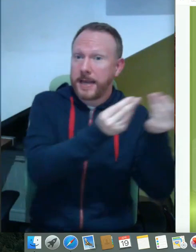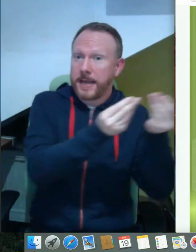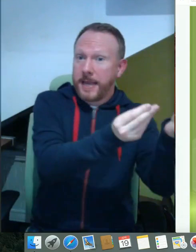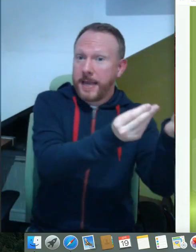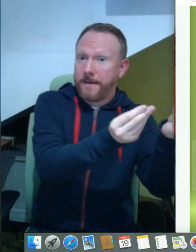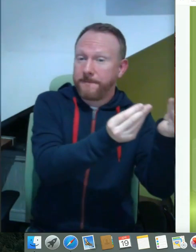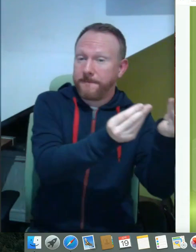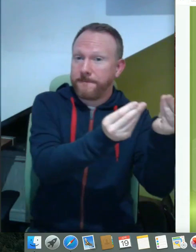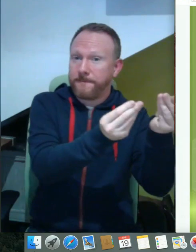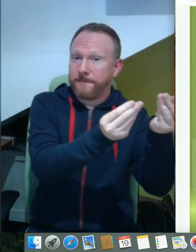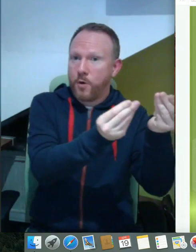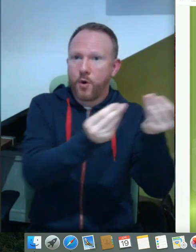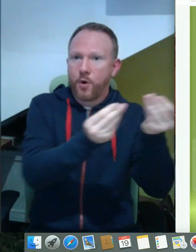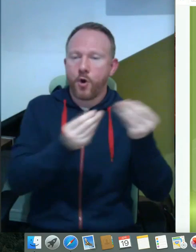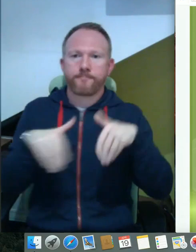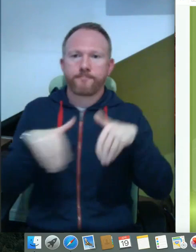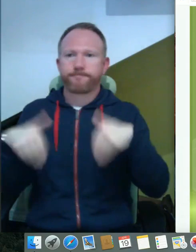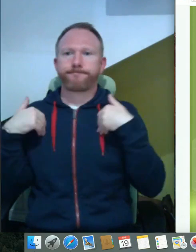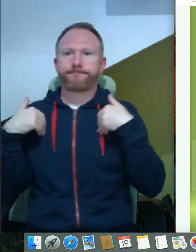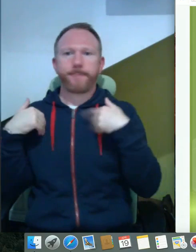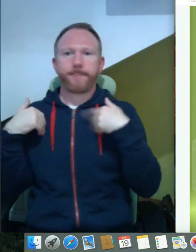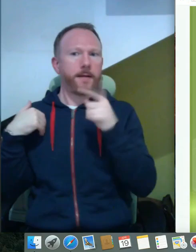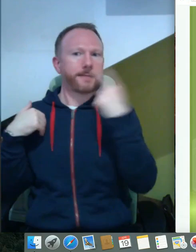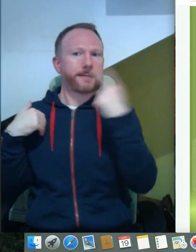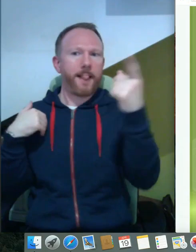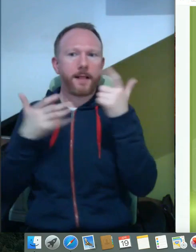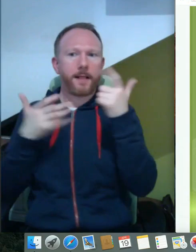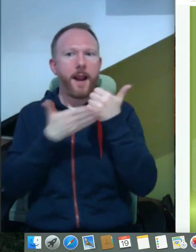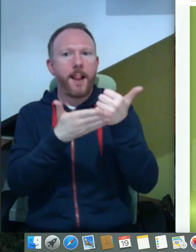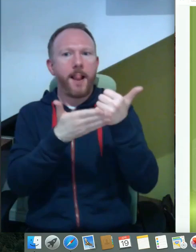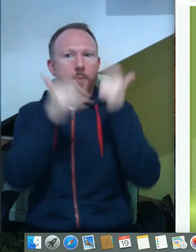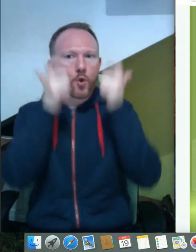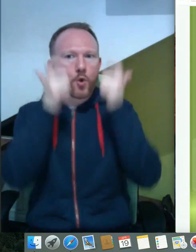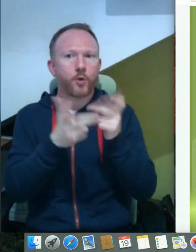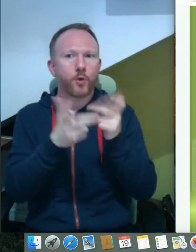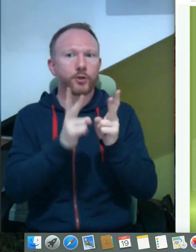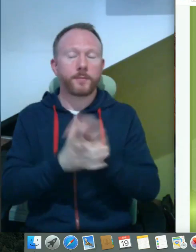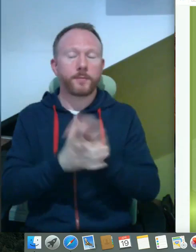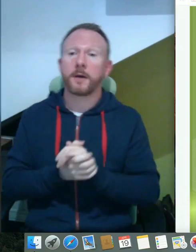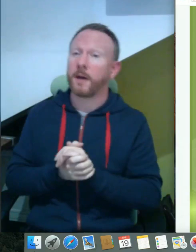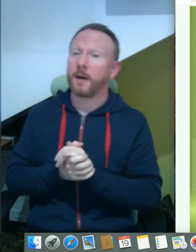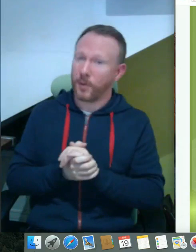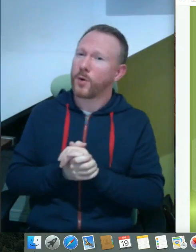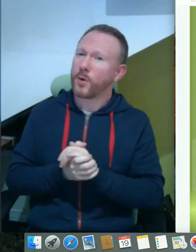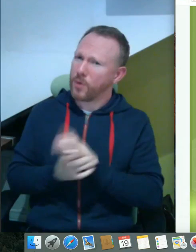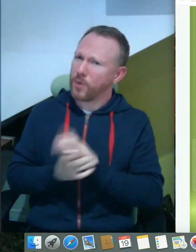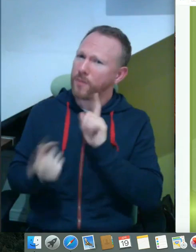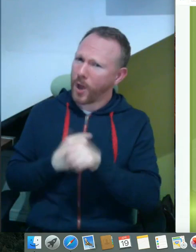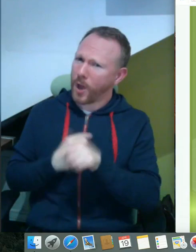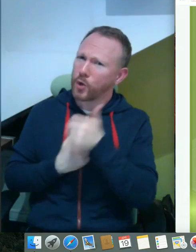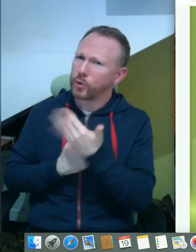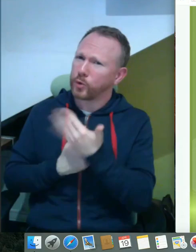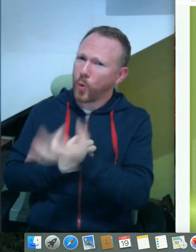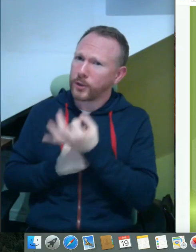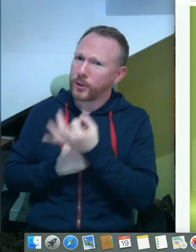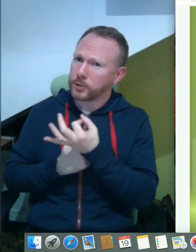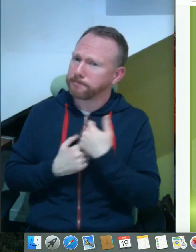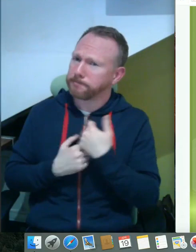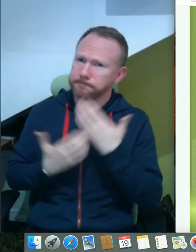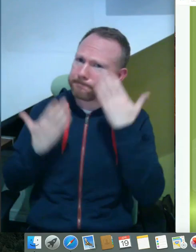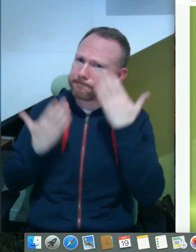That's a really good question, Sarah. I don't have the definitive on that. I don't know if any of the other